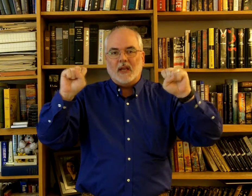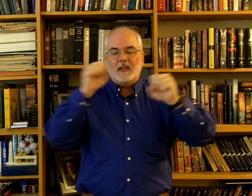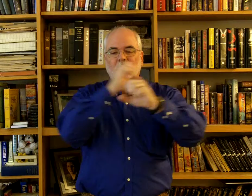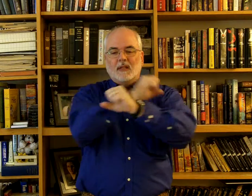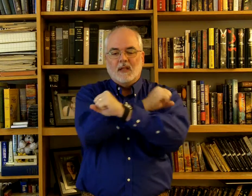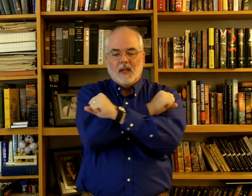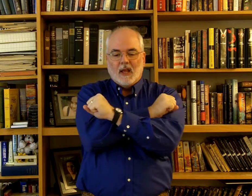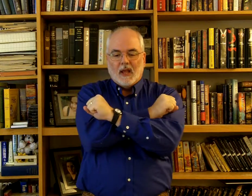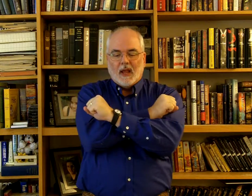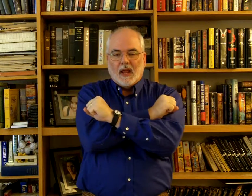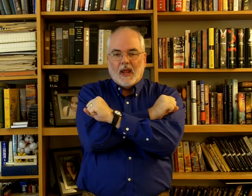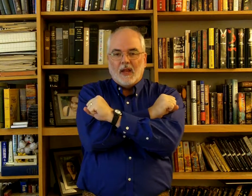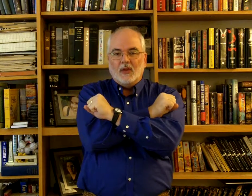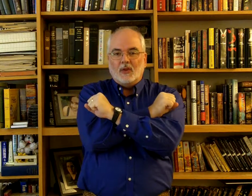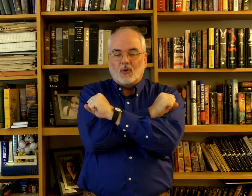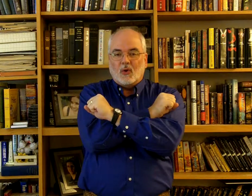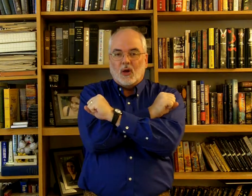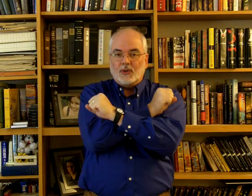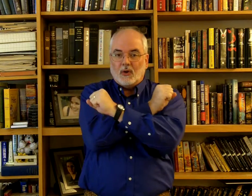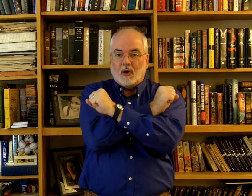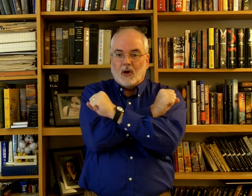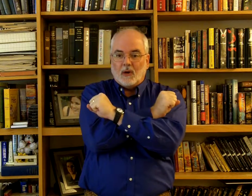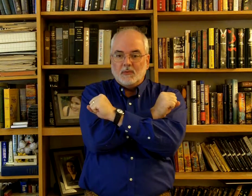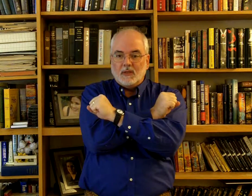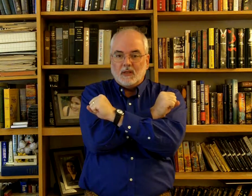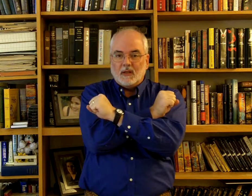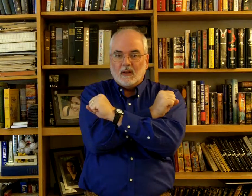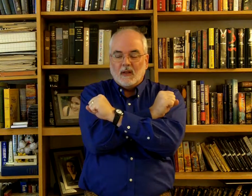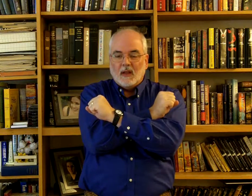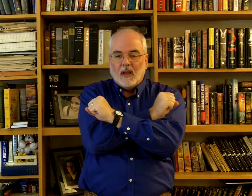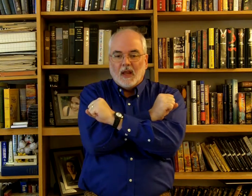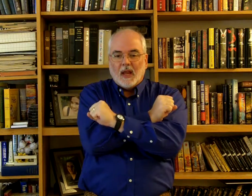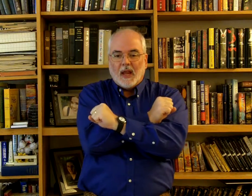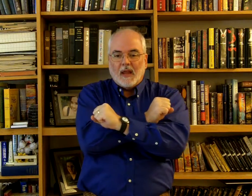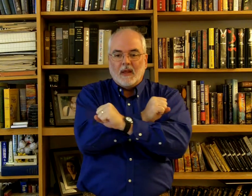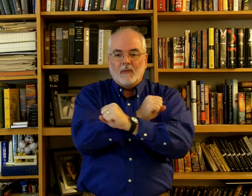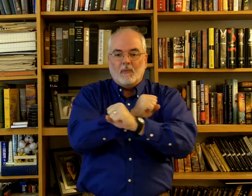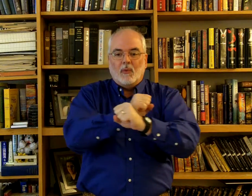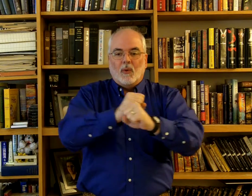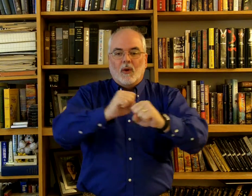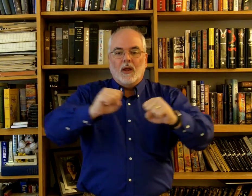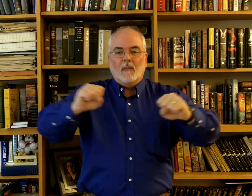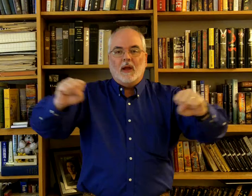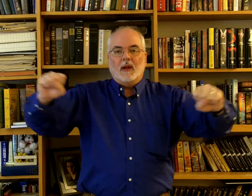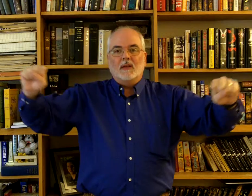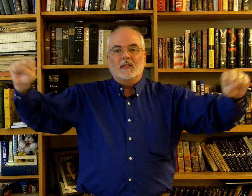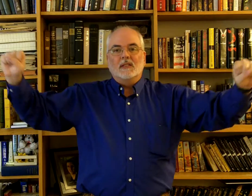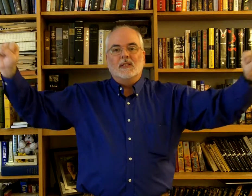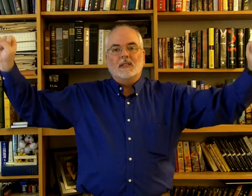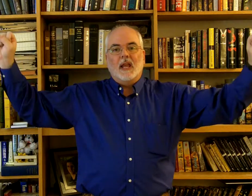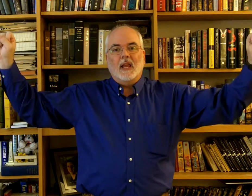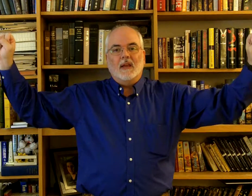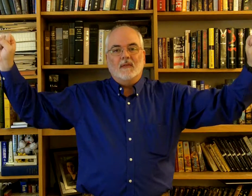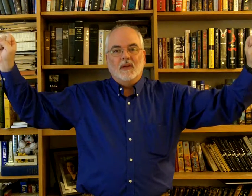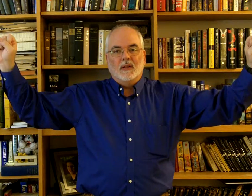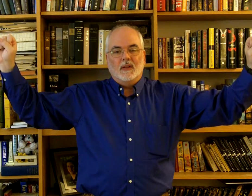hands. You just cross your arms, and then bring them out. Saved.